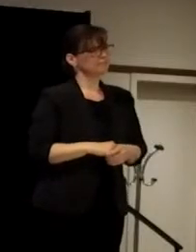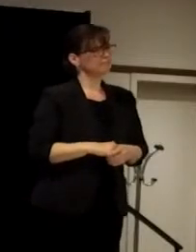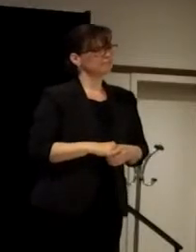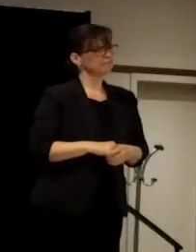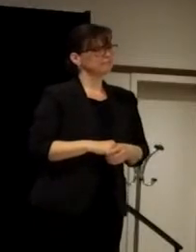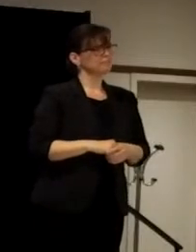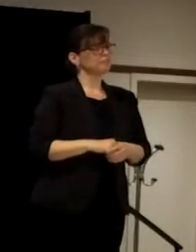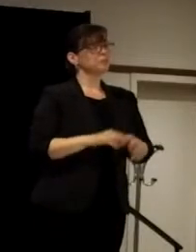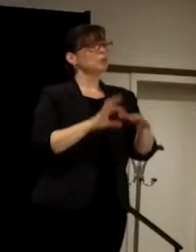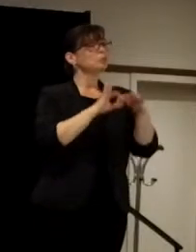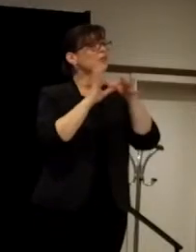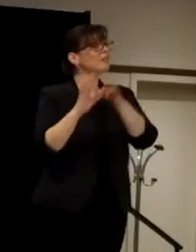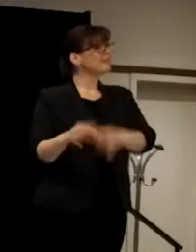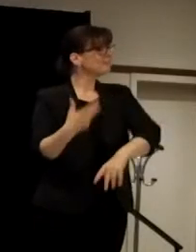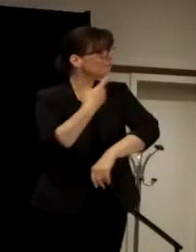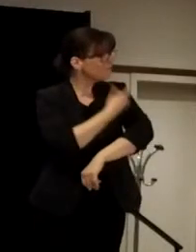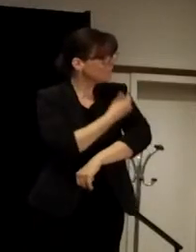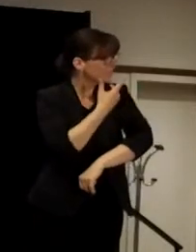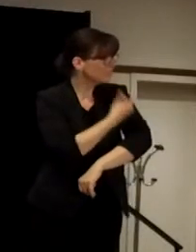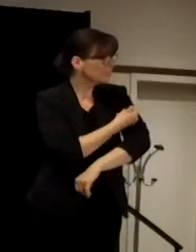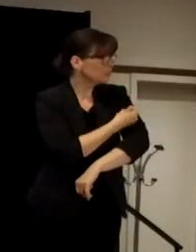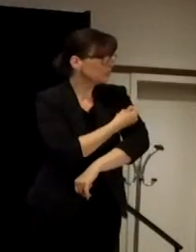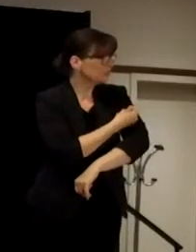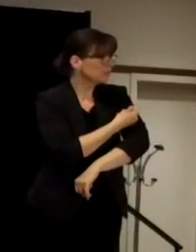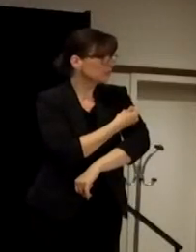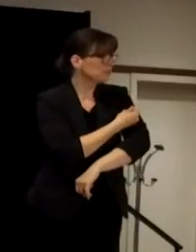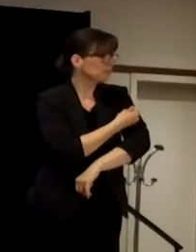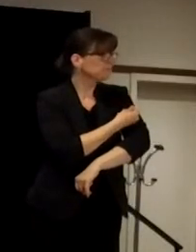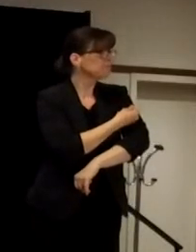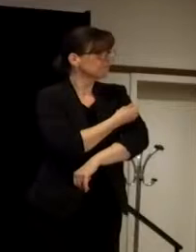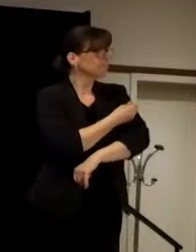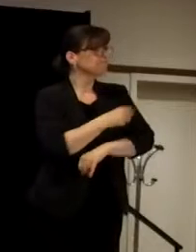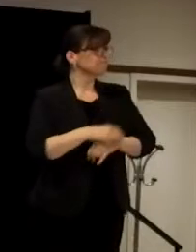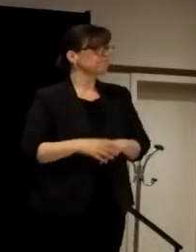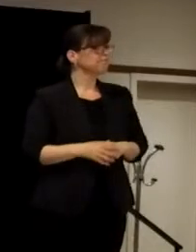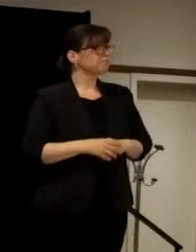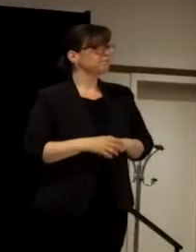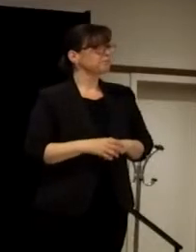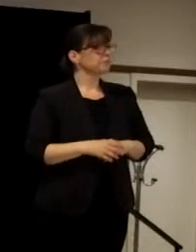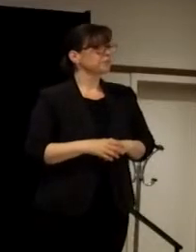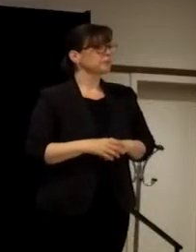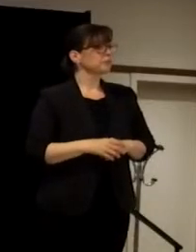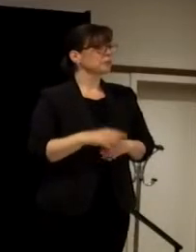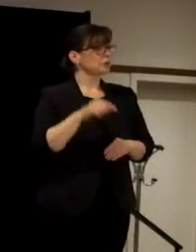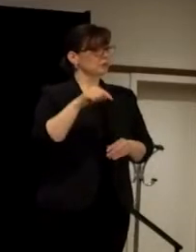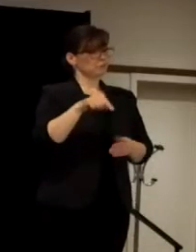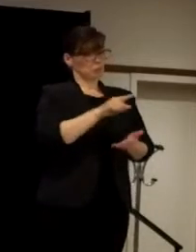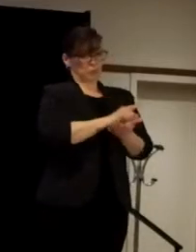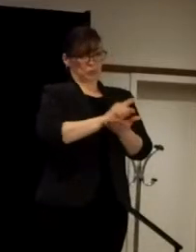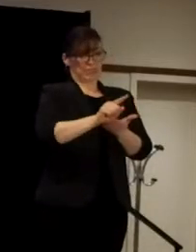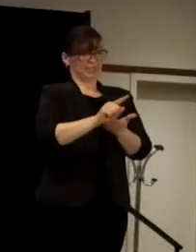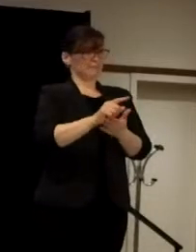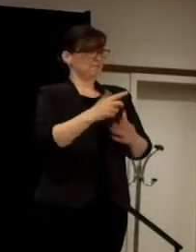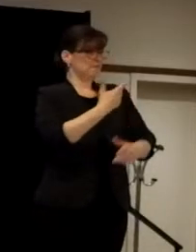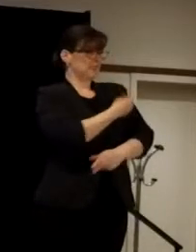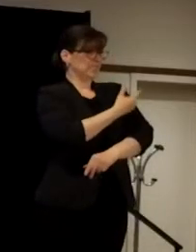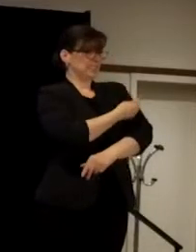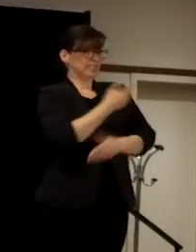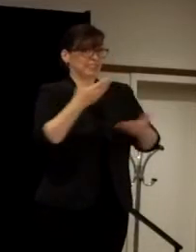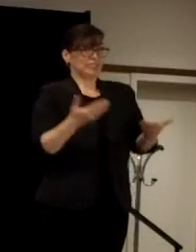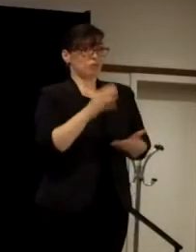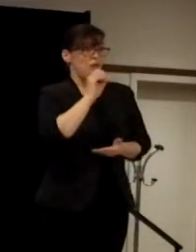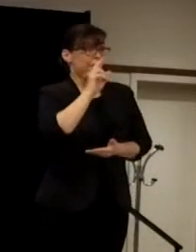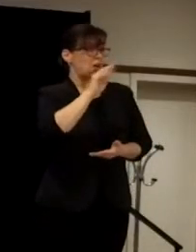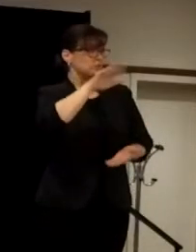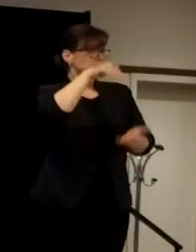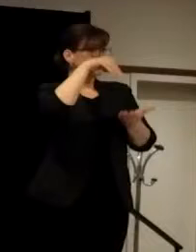vaccine, I think we'll have a full week of vaccinating here under this model, but we'll start to transition